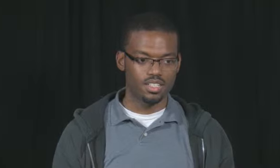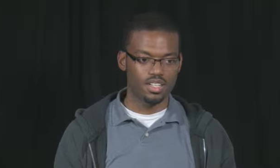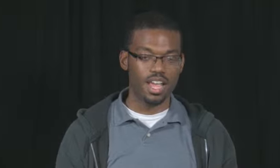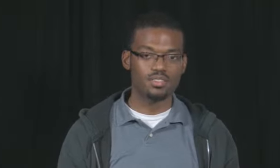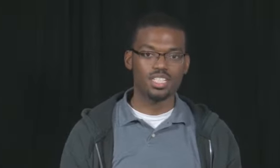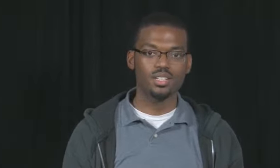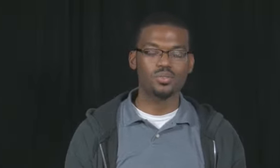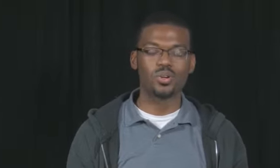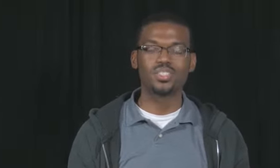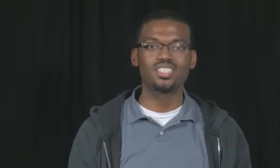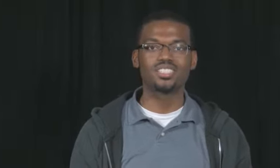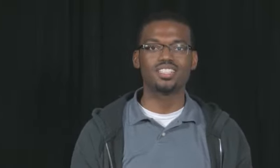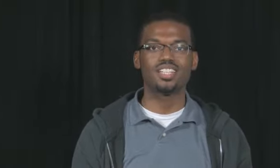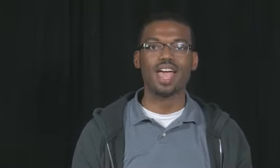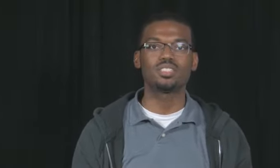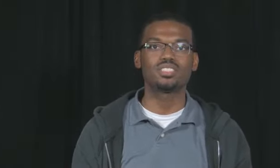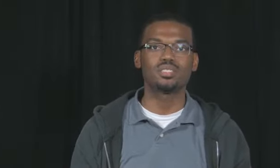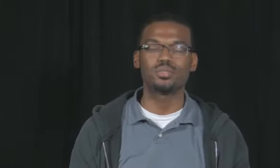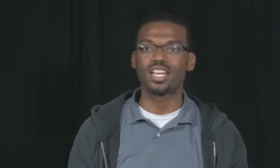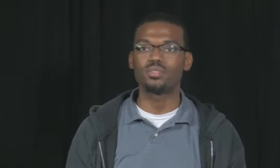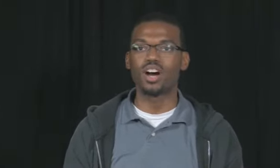I have seen roses, damasked, red and white,